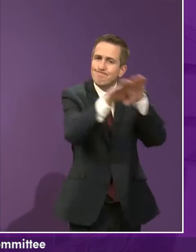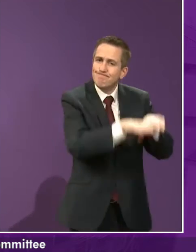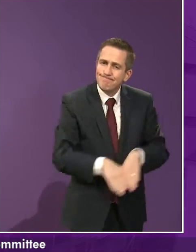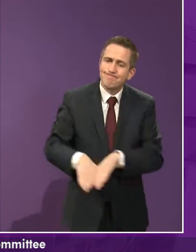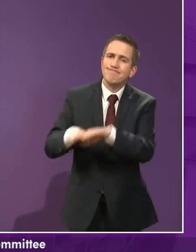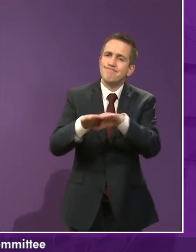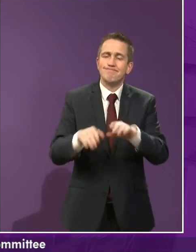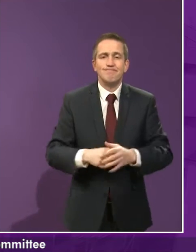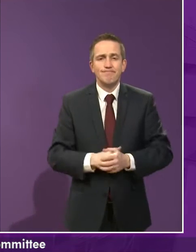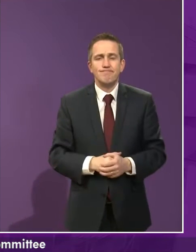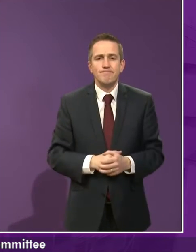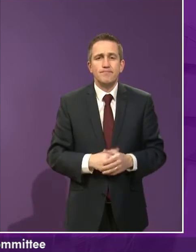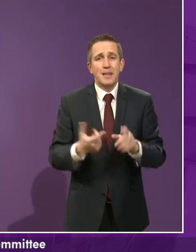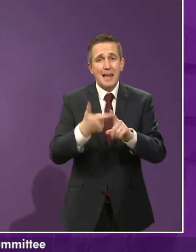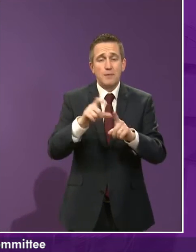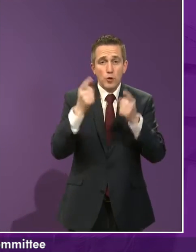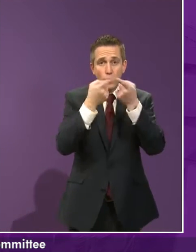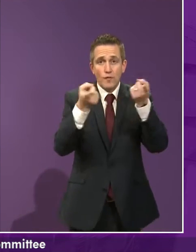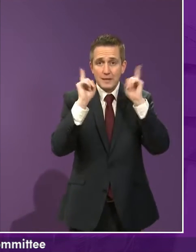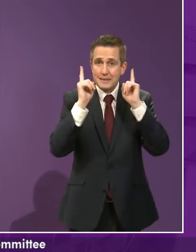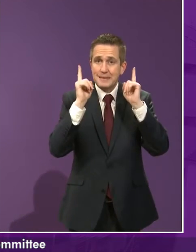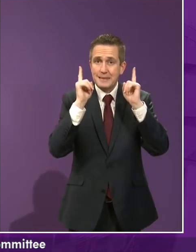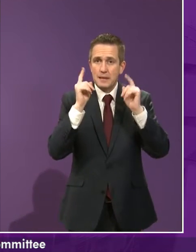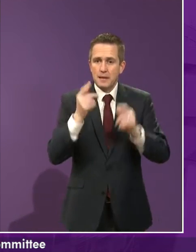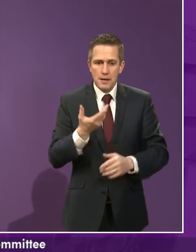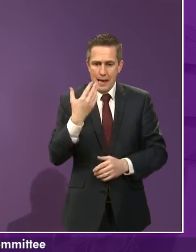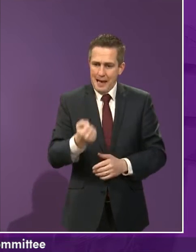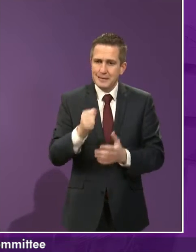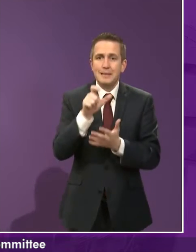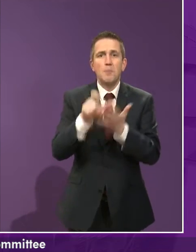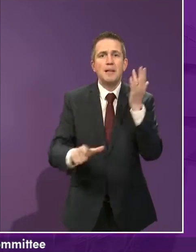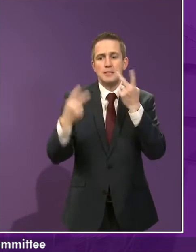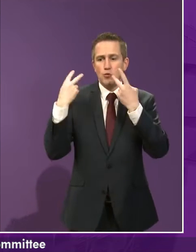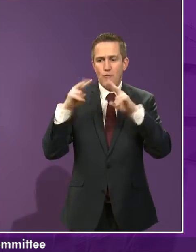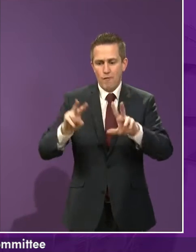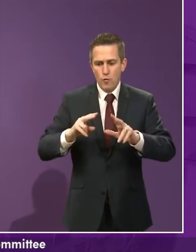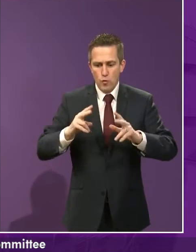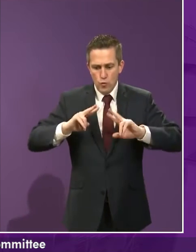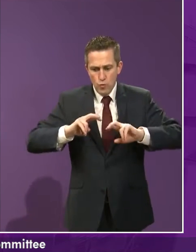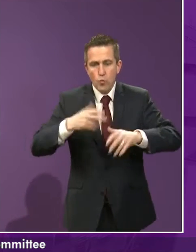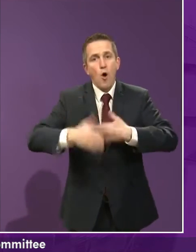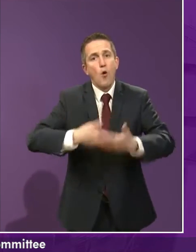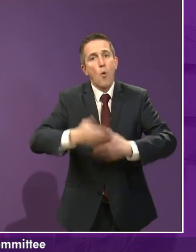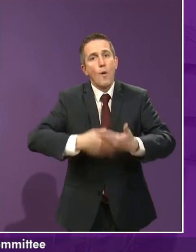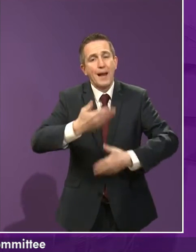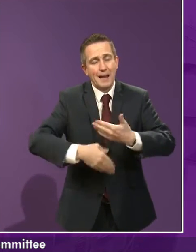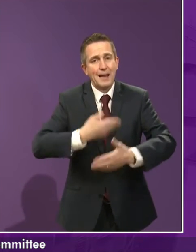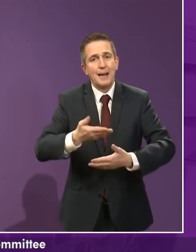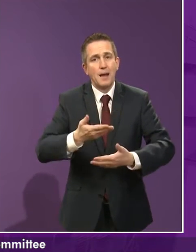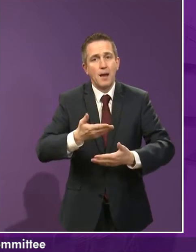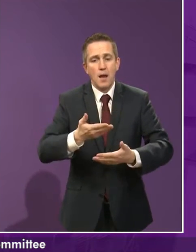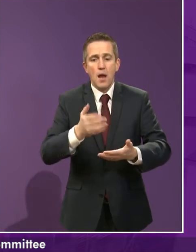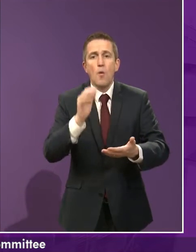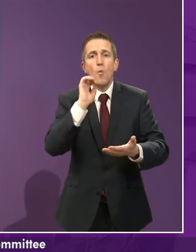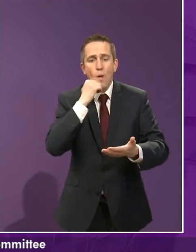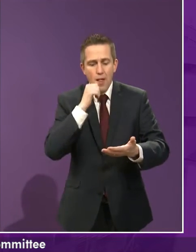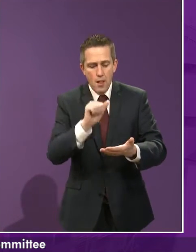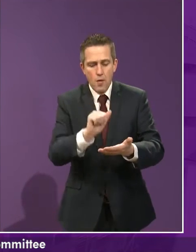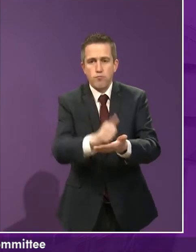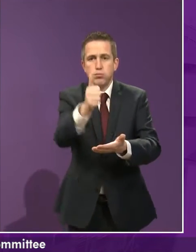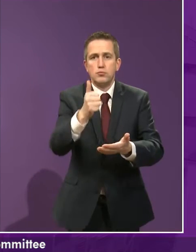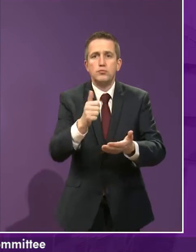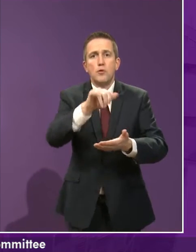currently has a major disability review ongoing, which will report in February next